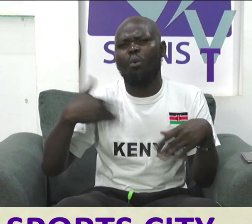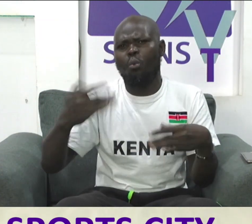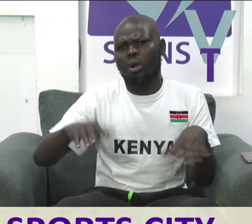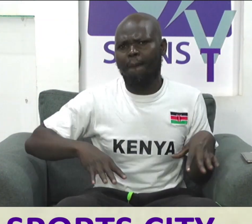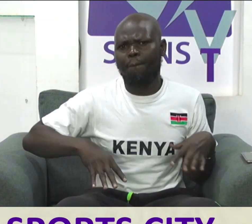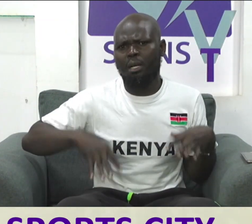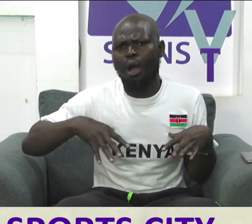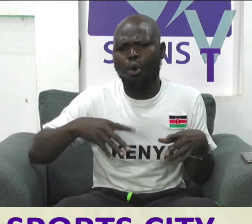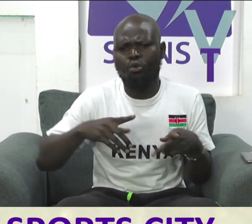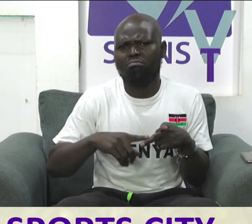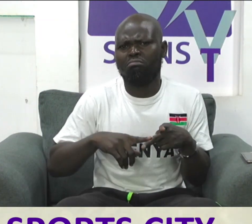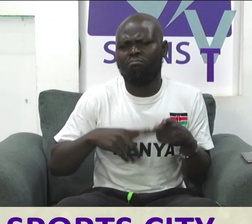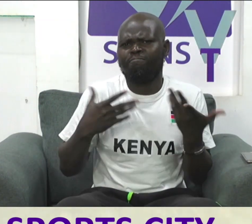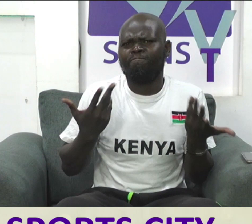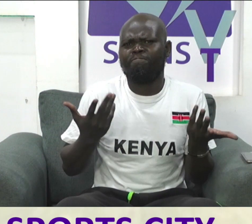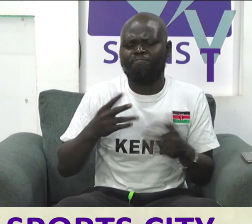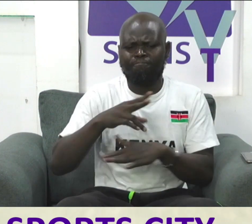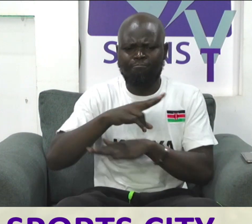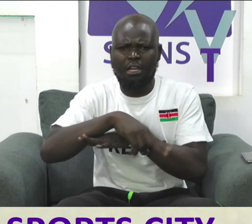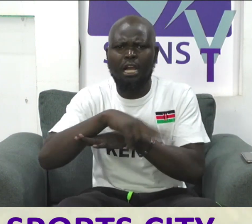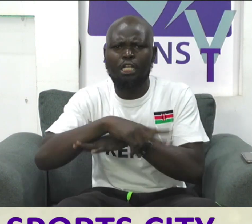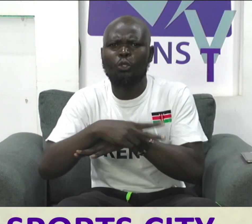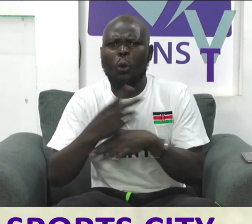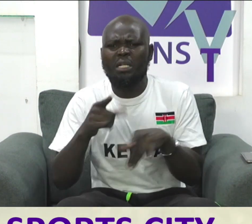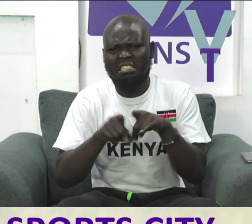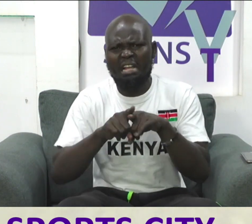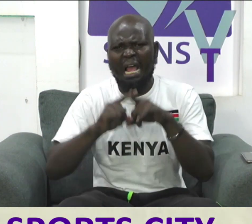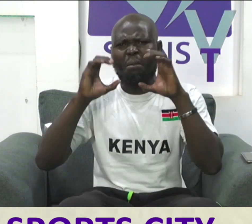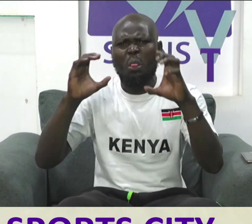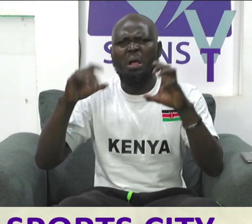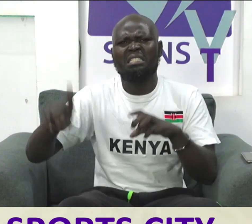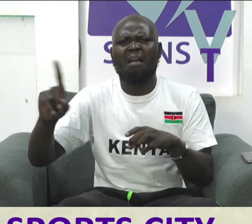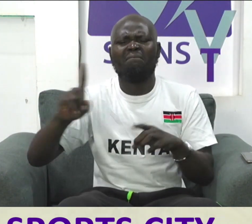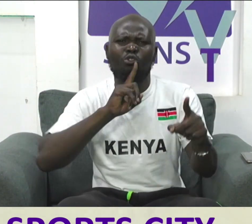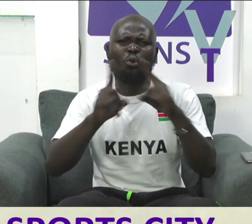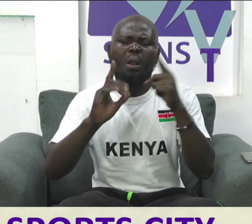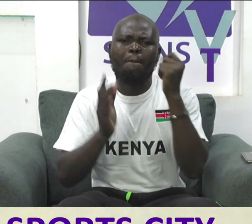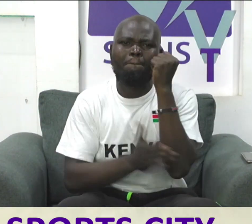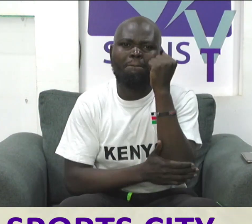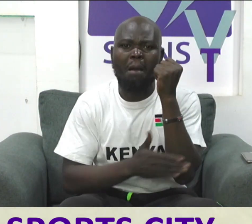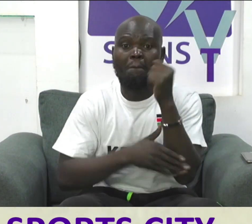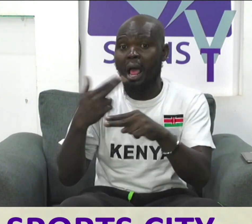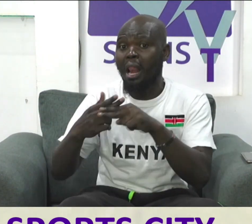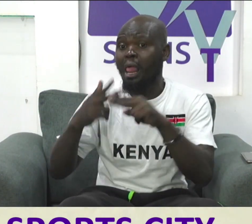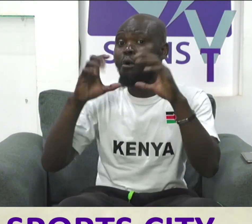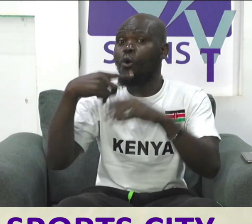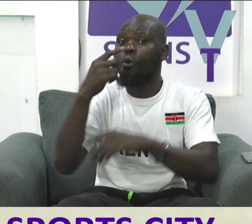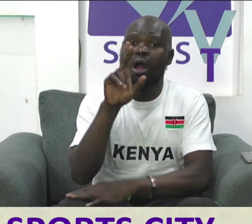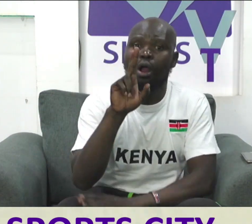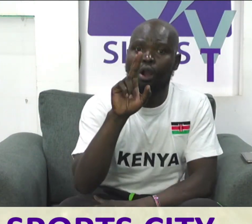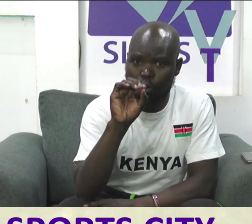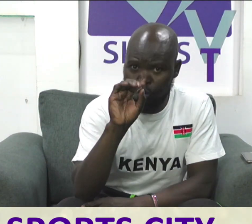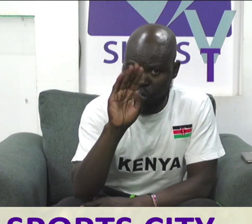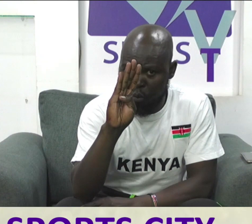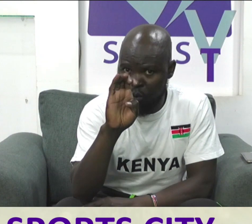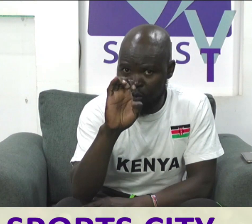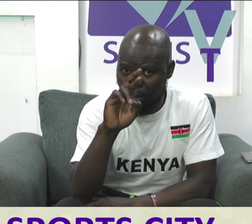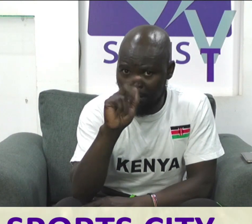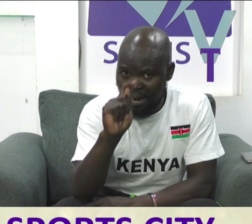And people are saying that Tusker FC, most of the players are proud. They have negative attitudes towards the game. And